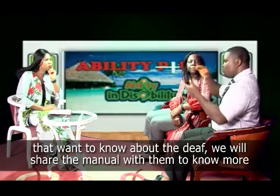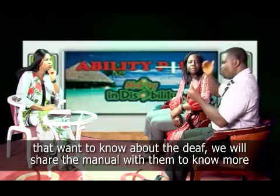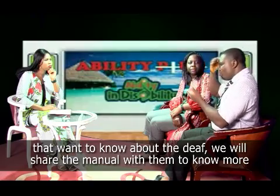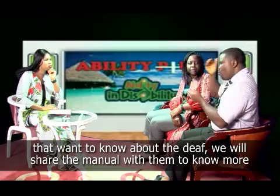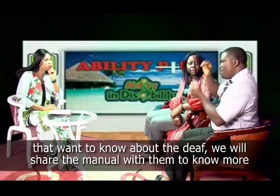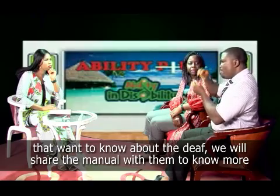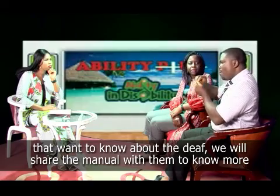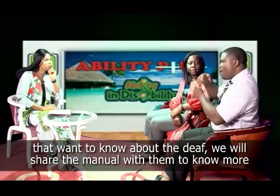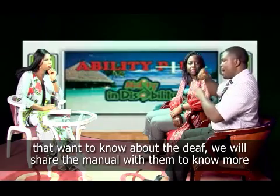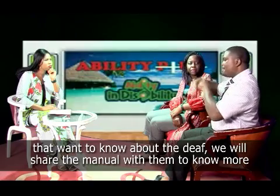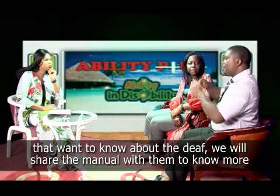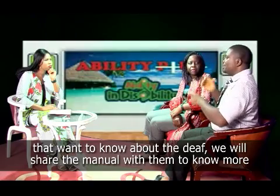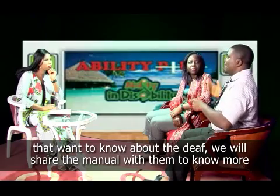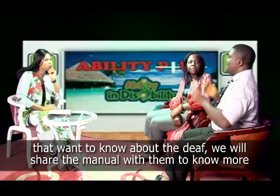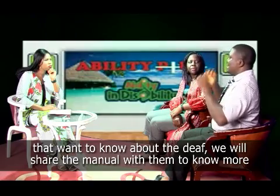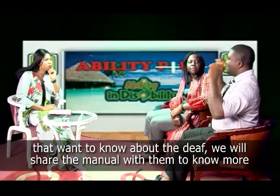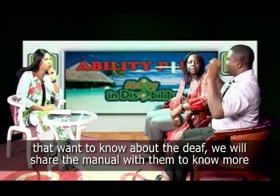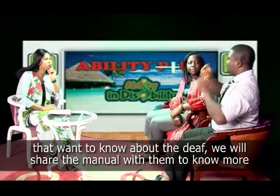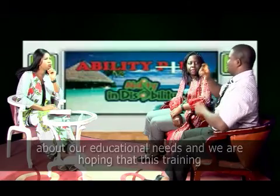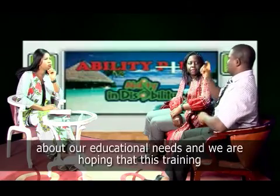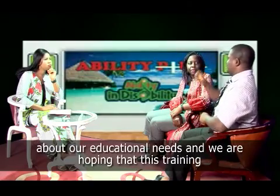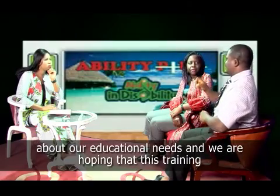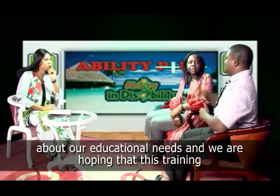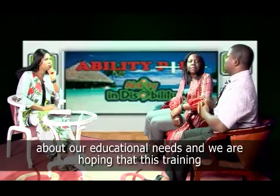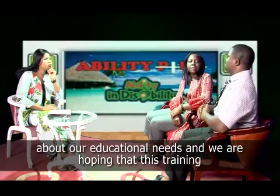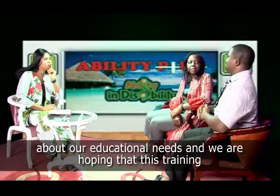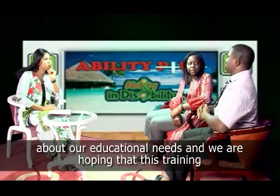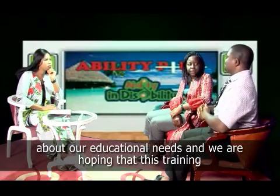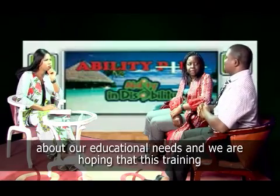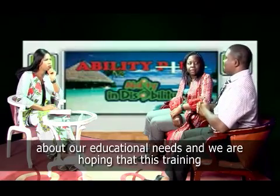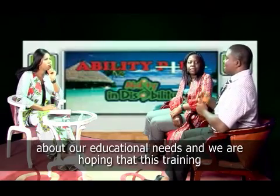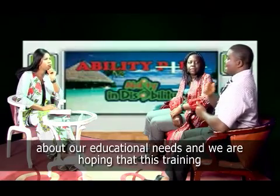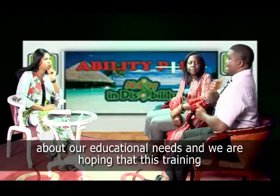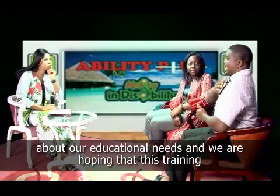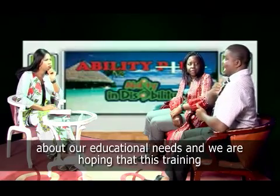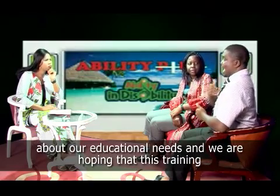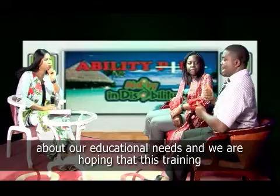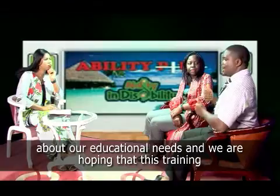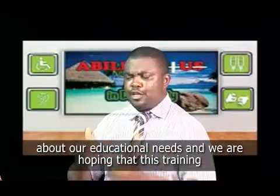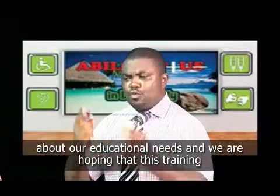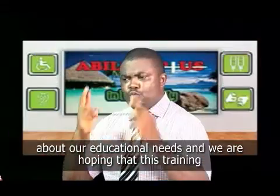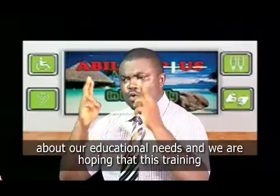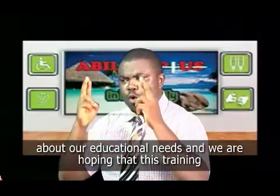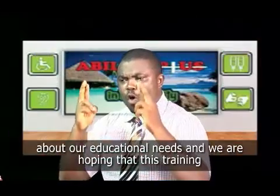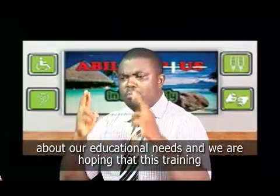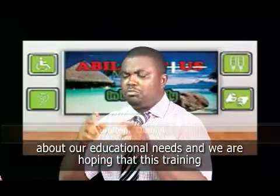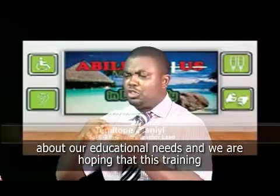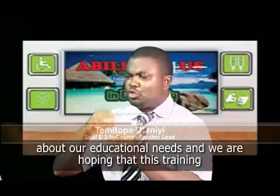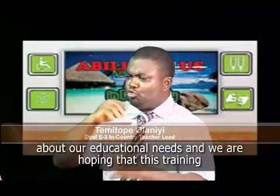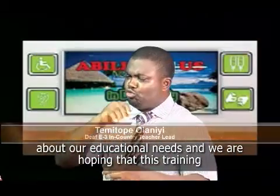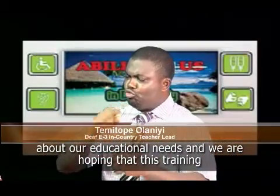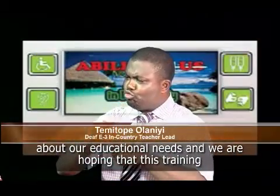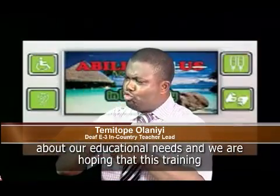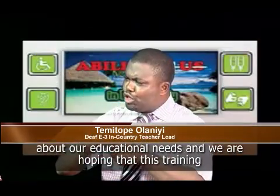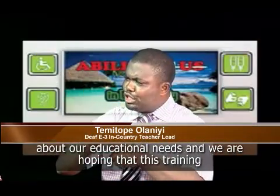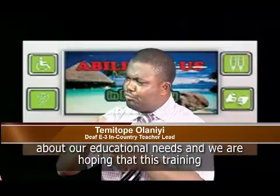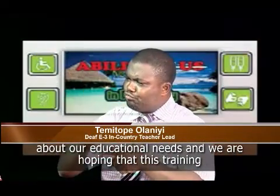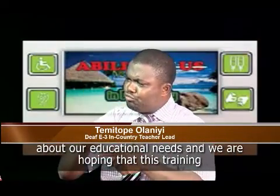them to know more about our educational needs. And we're hoping that